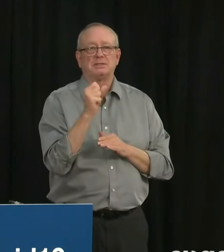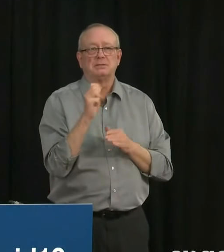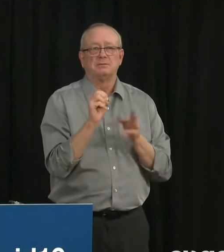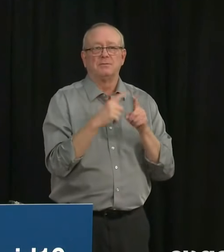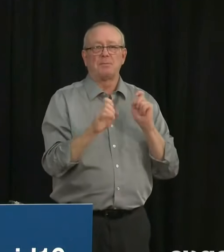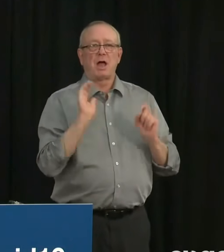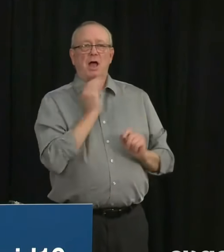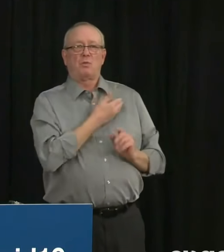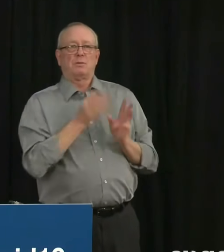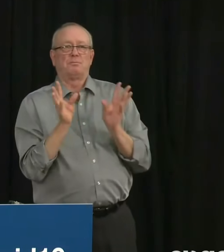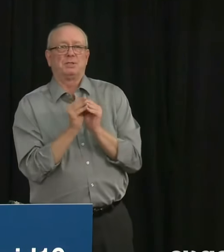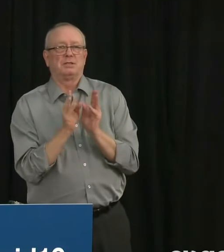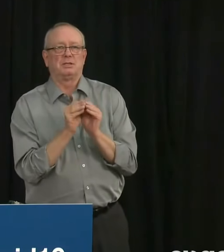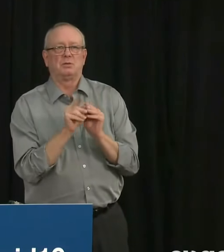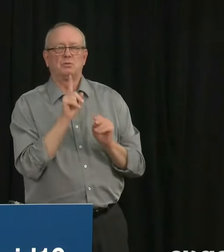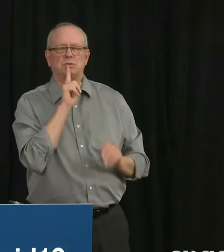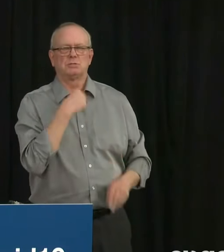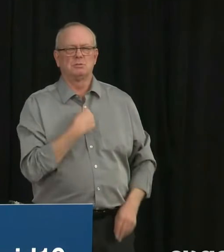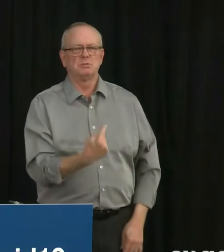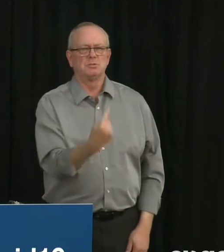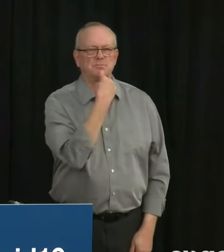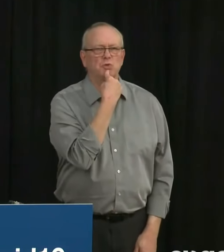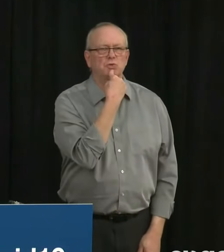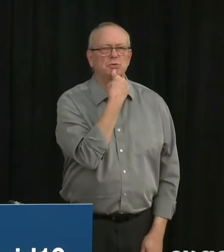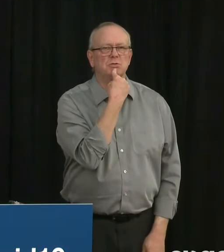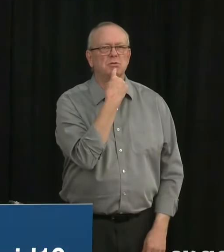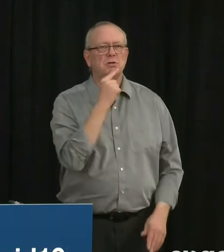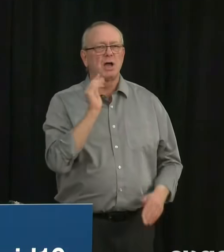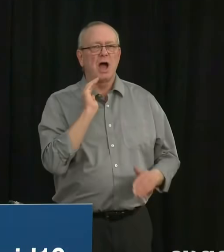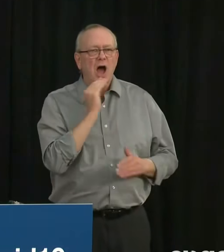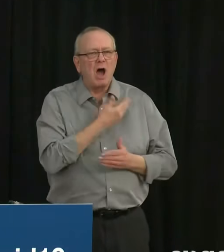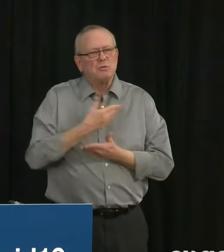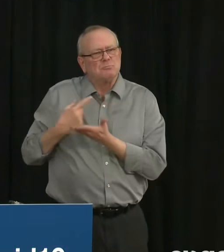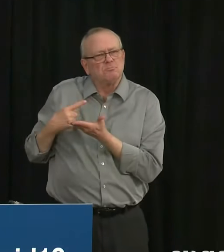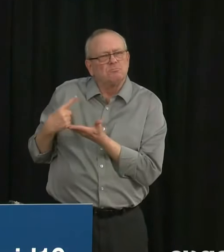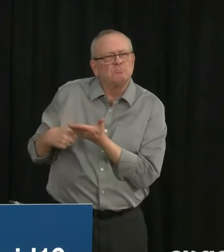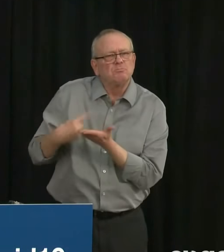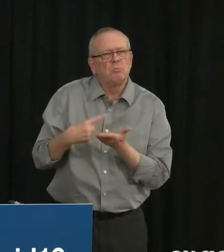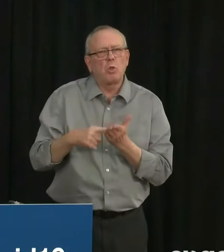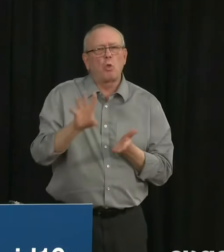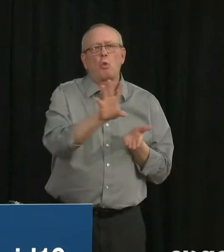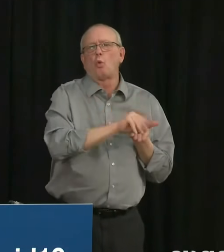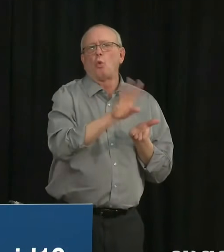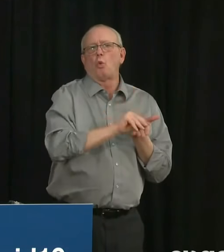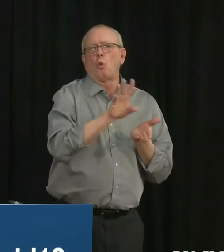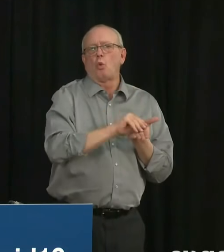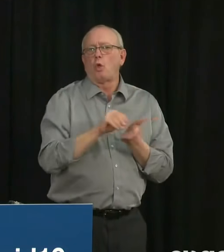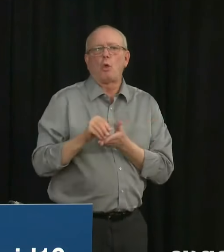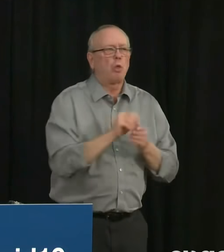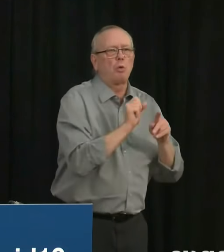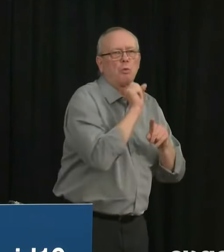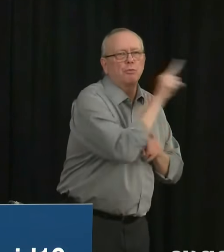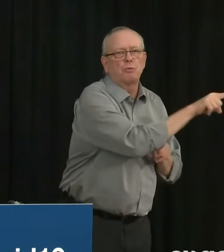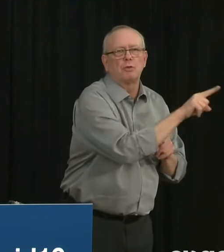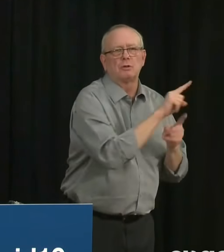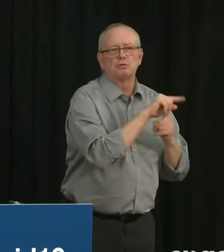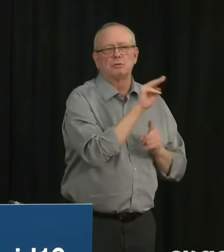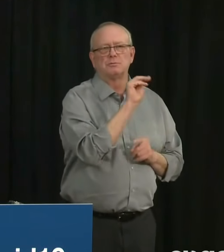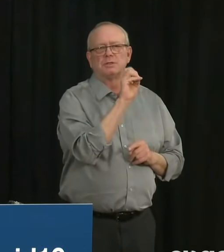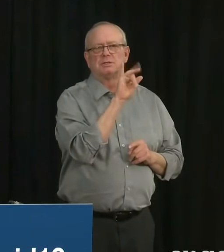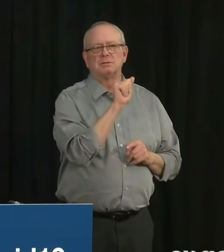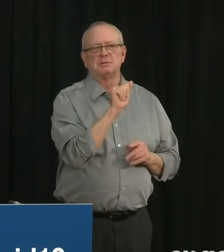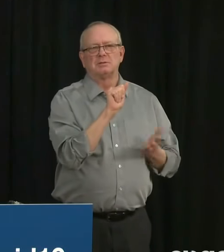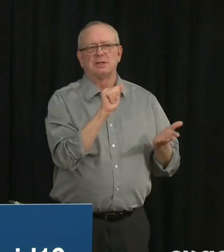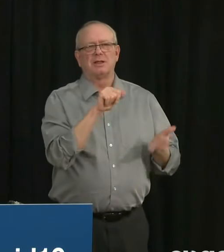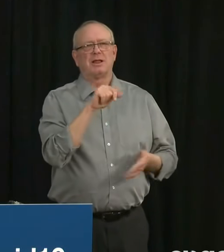that confidential internal conversations have been shared, actions that are a violation of the Public Service Oath